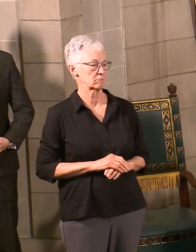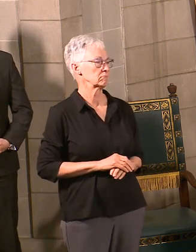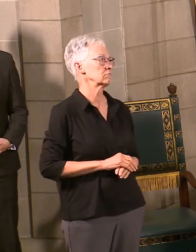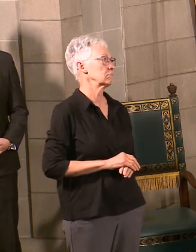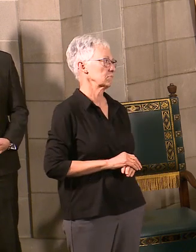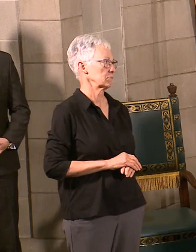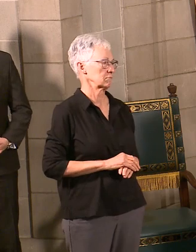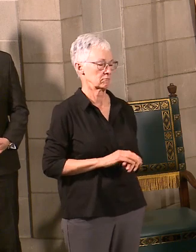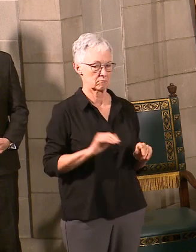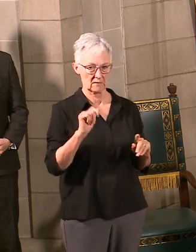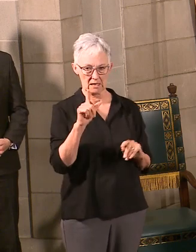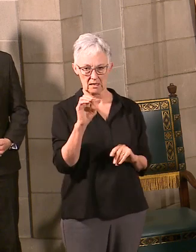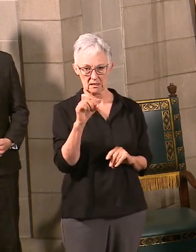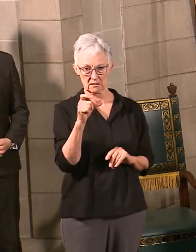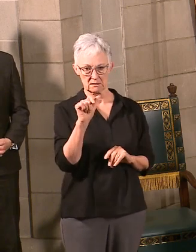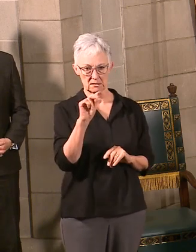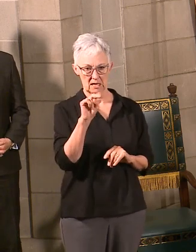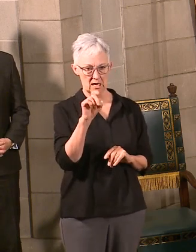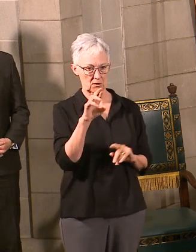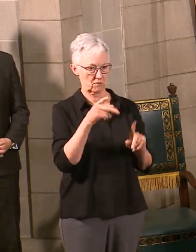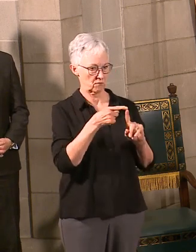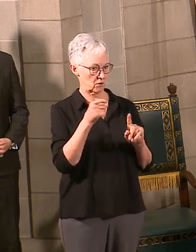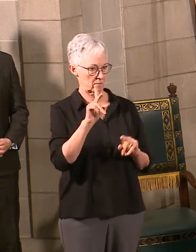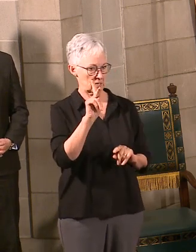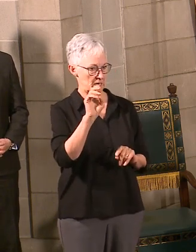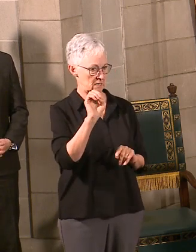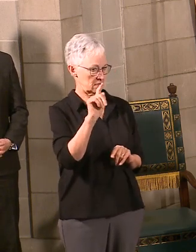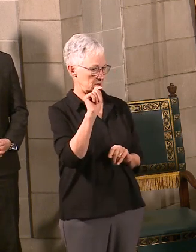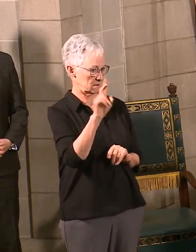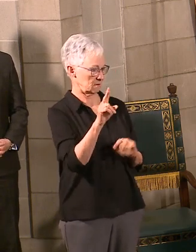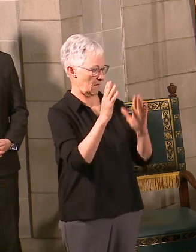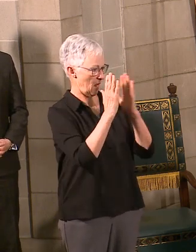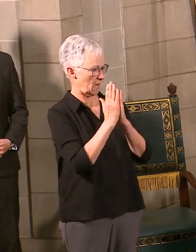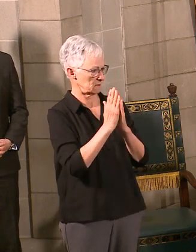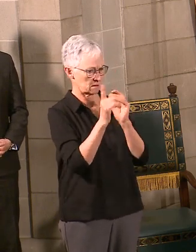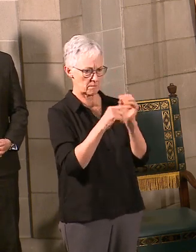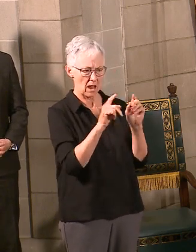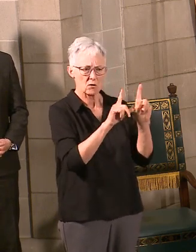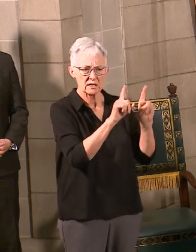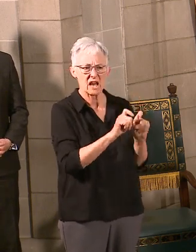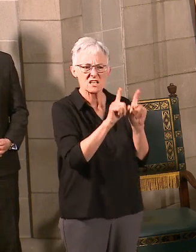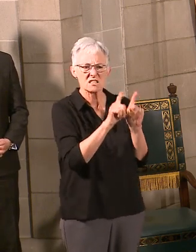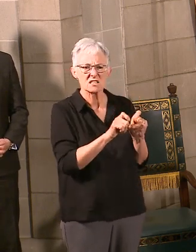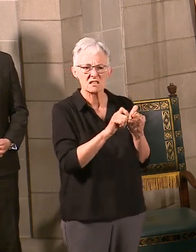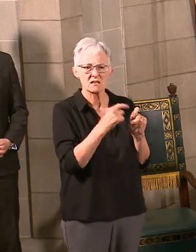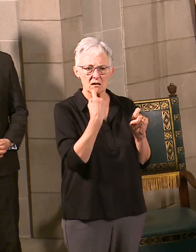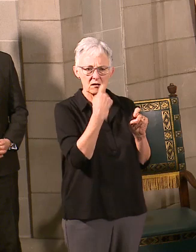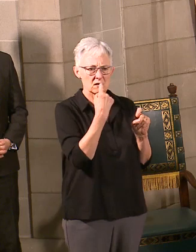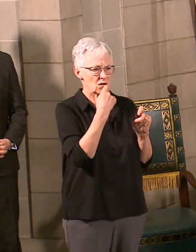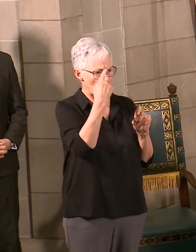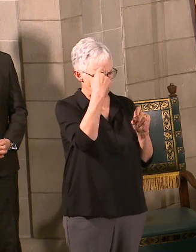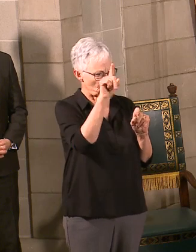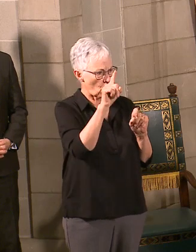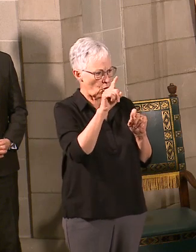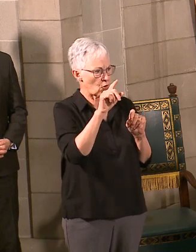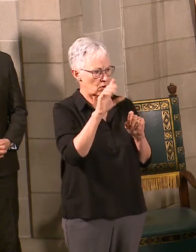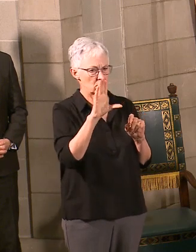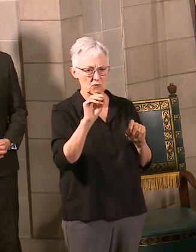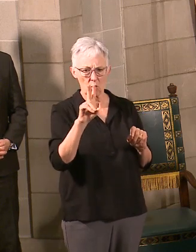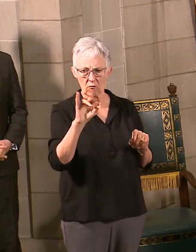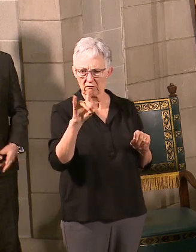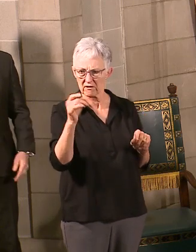more? So Alexandra from KETV is asking about testing materials and the difficulty getting those. Yeah, absolutely, it has been a challenge. I've been on the phone with